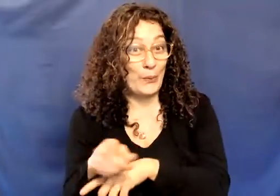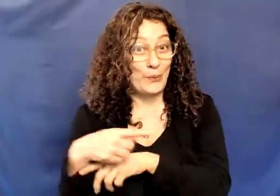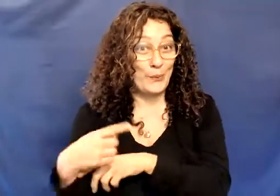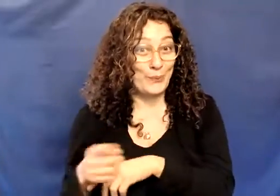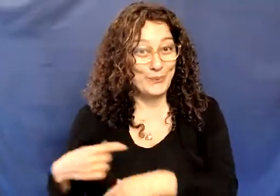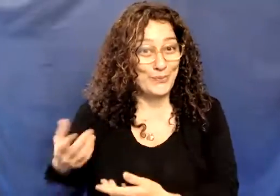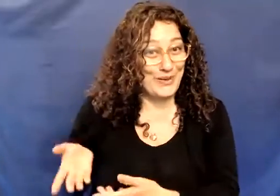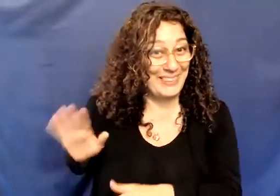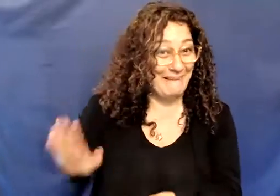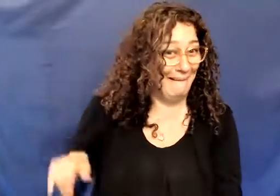And